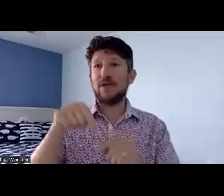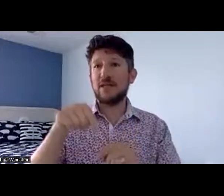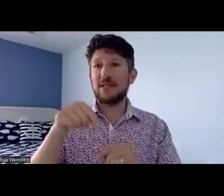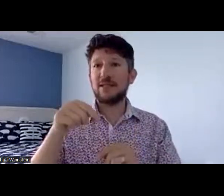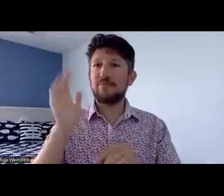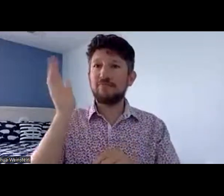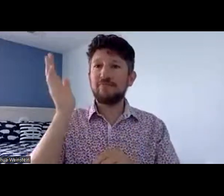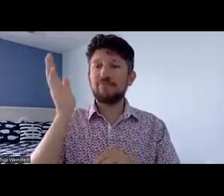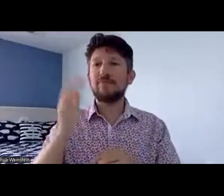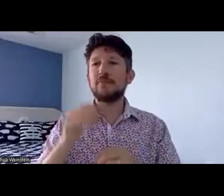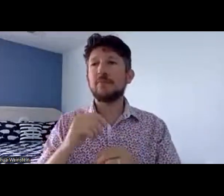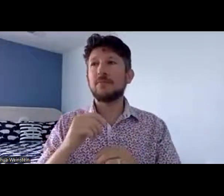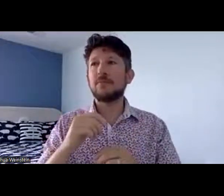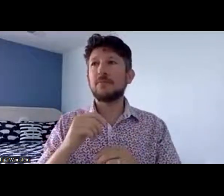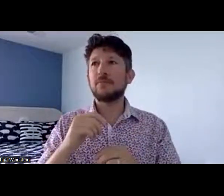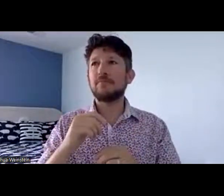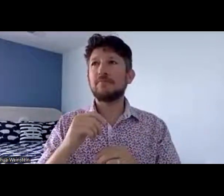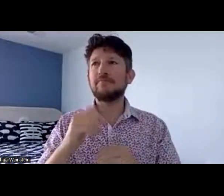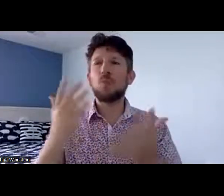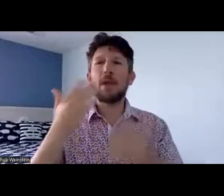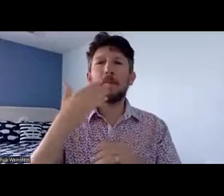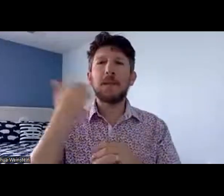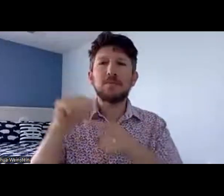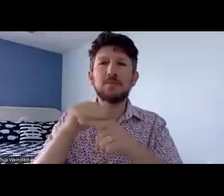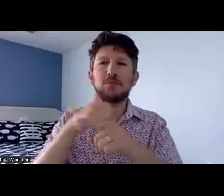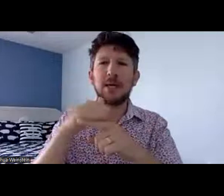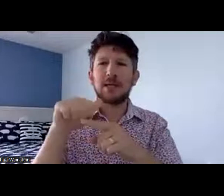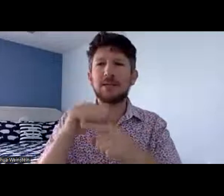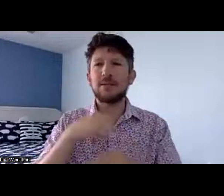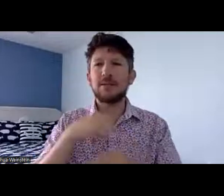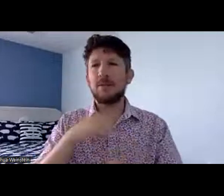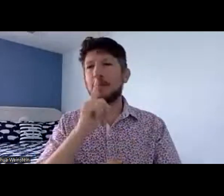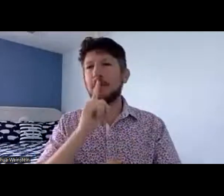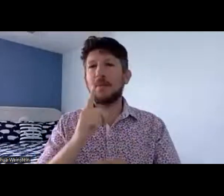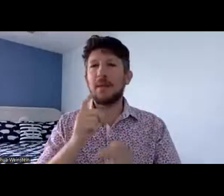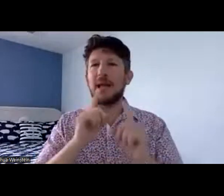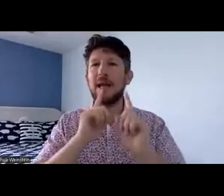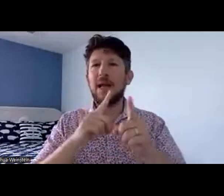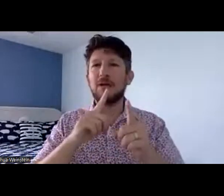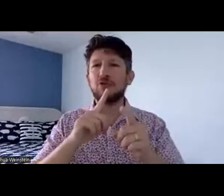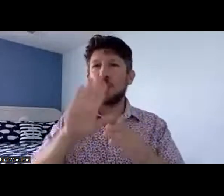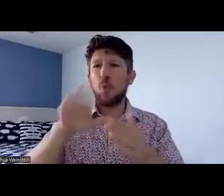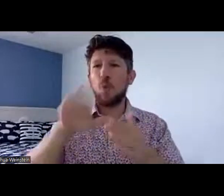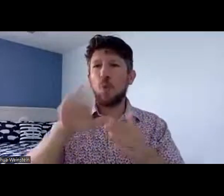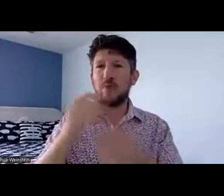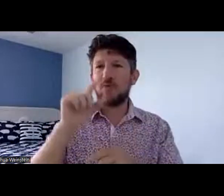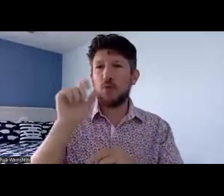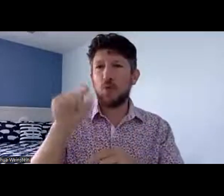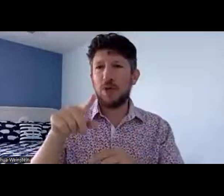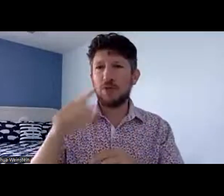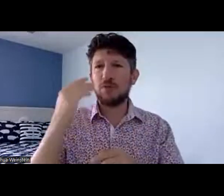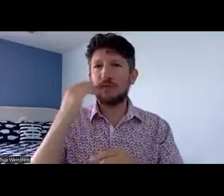know. So for this particular presentation, we're going to talk about best